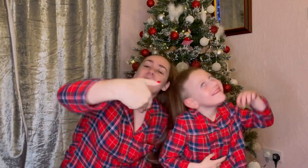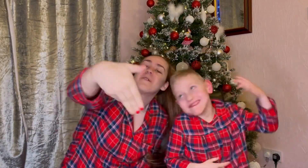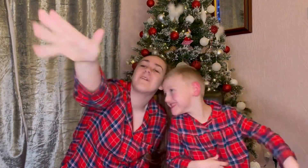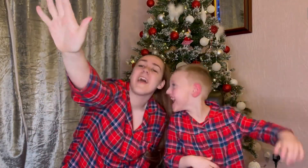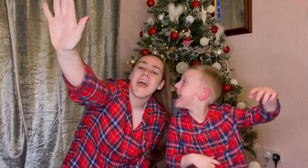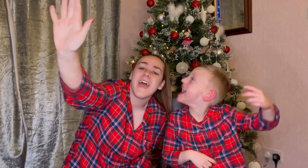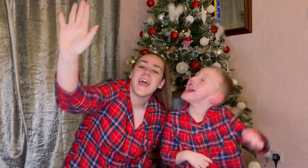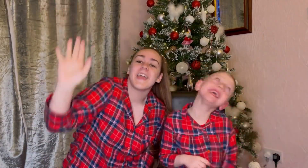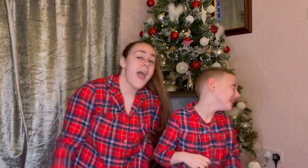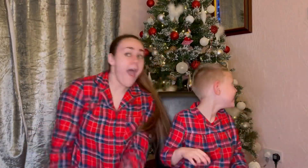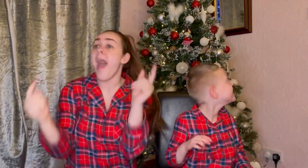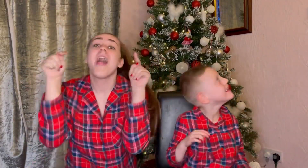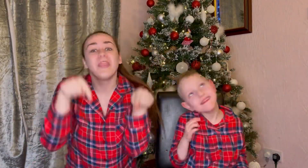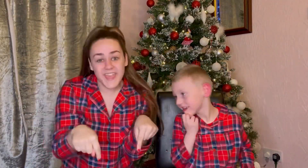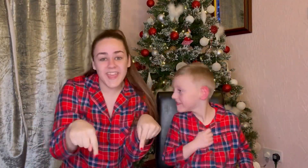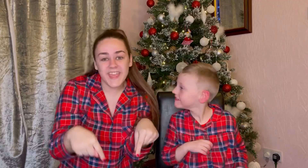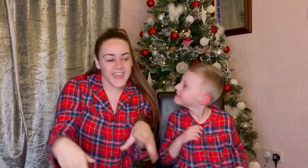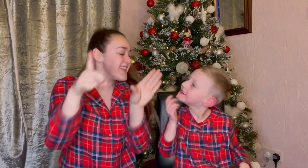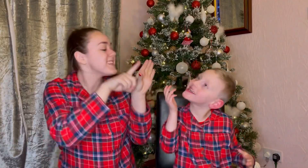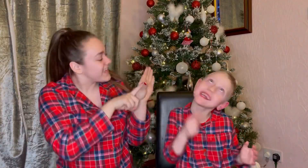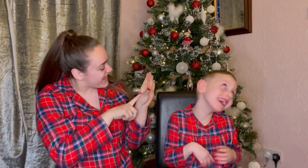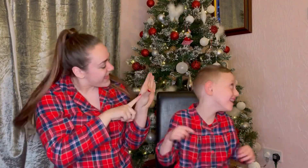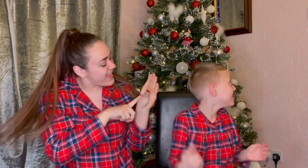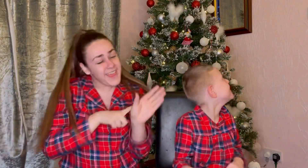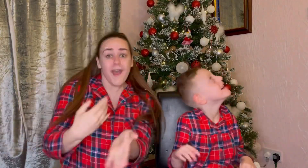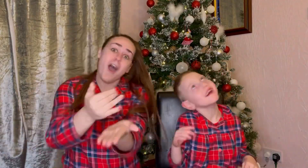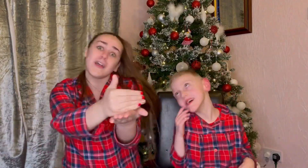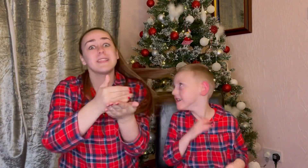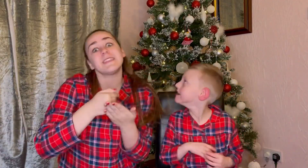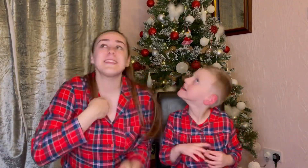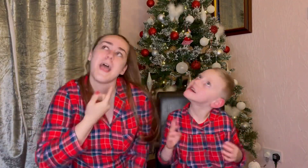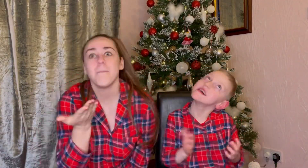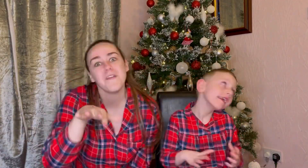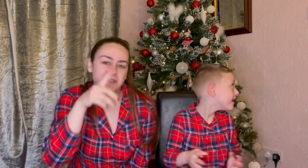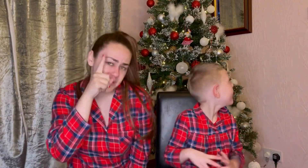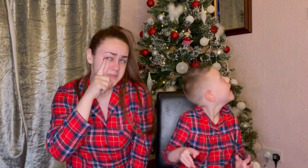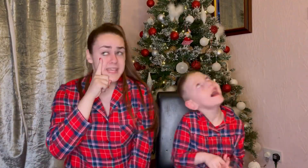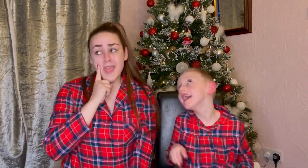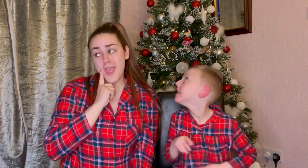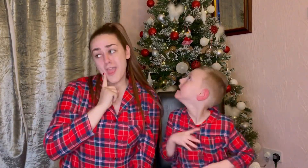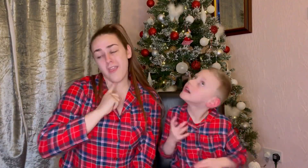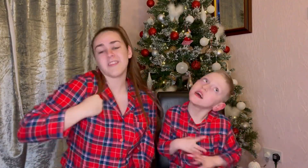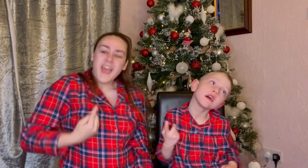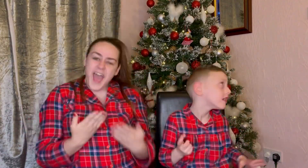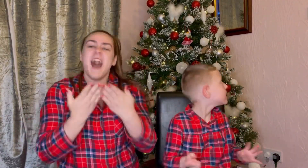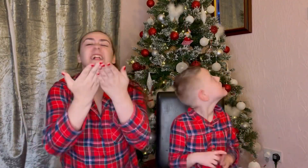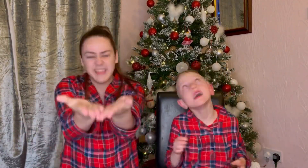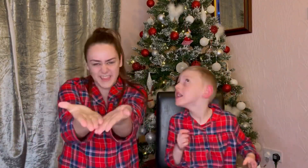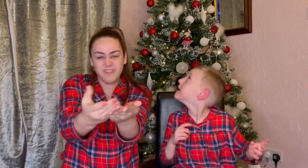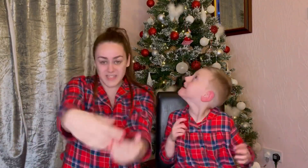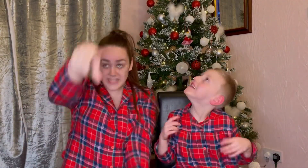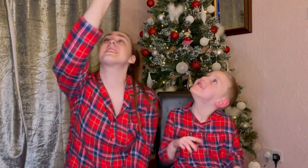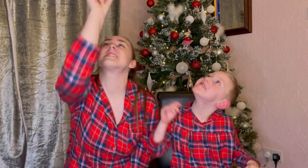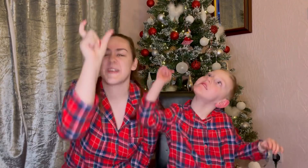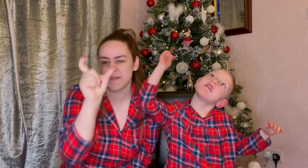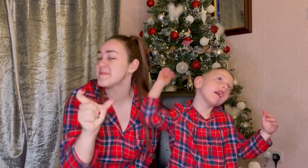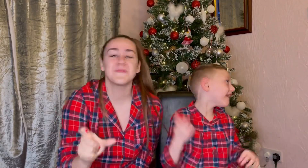away This year to save me from tears I'll give it to someone